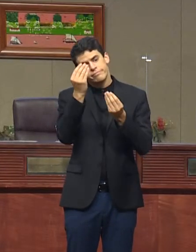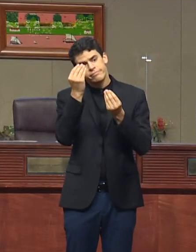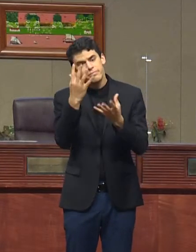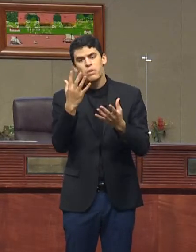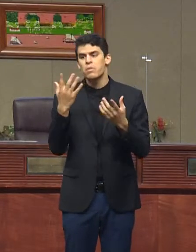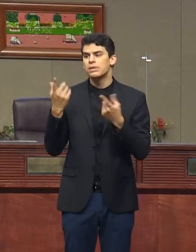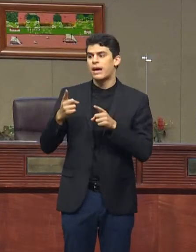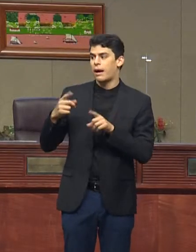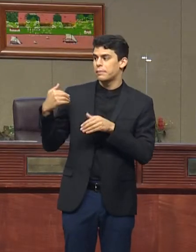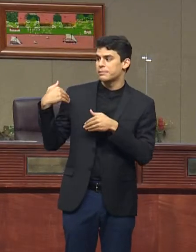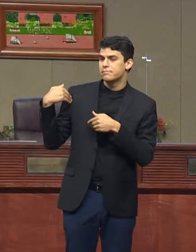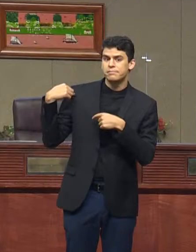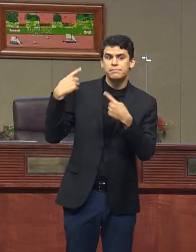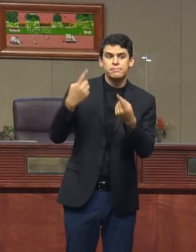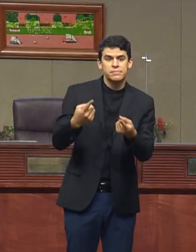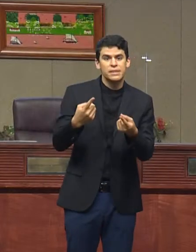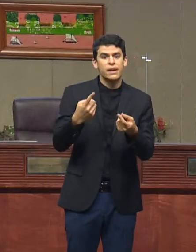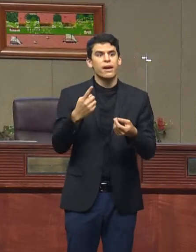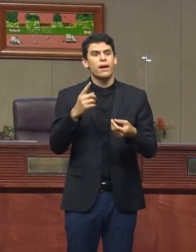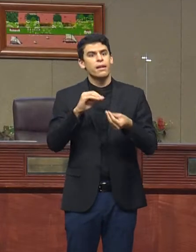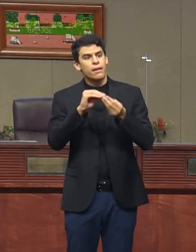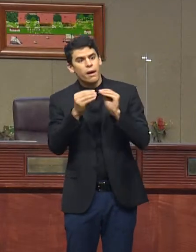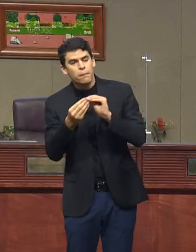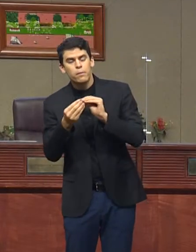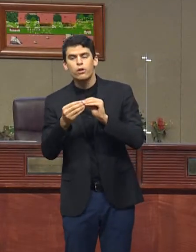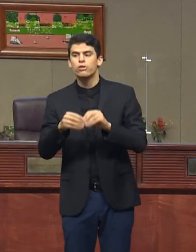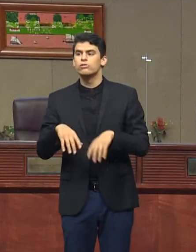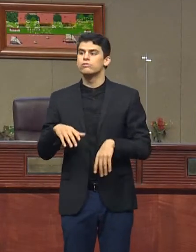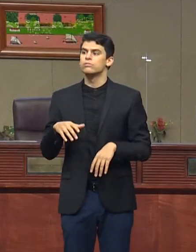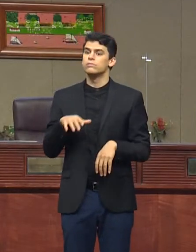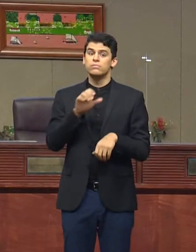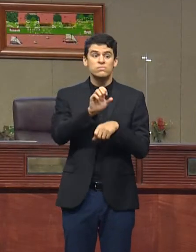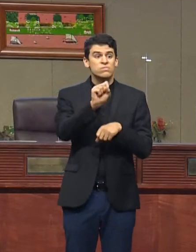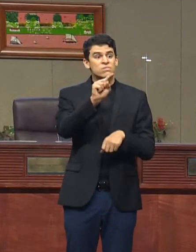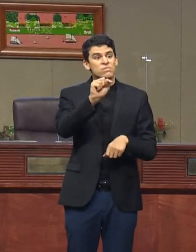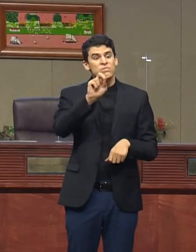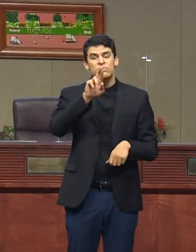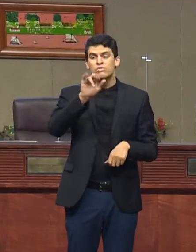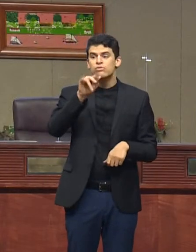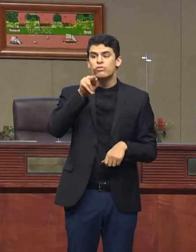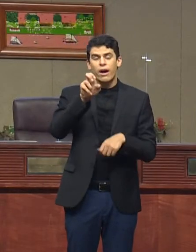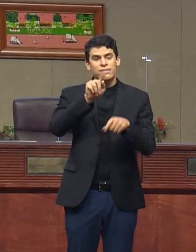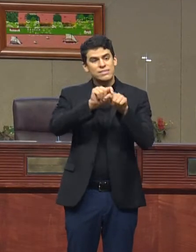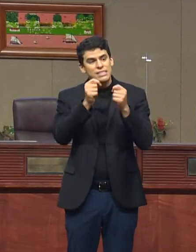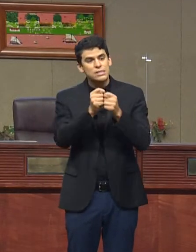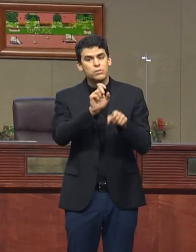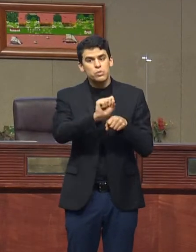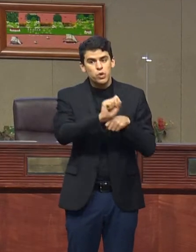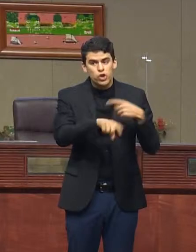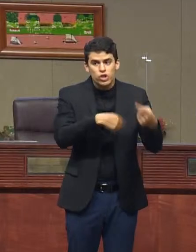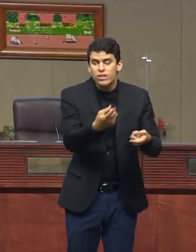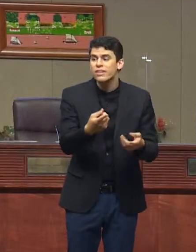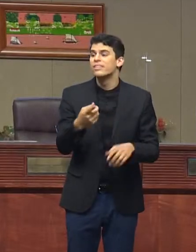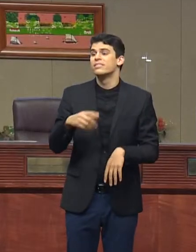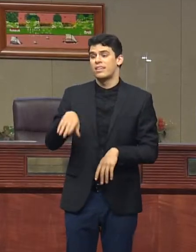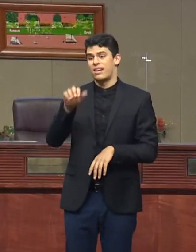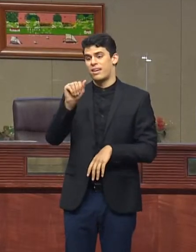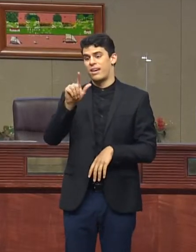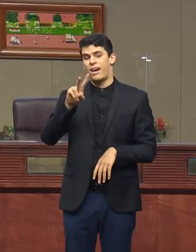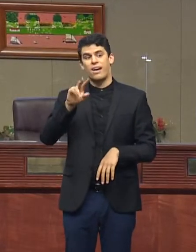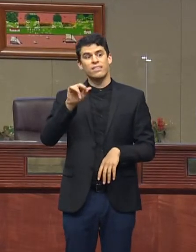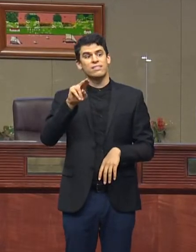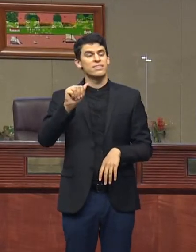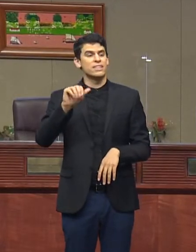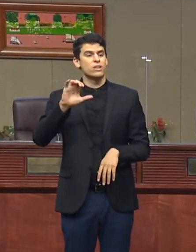our COVID infection numbers, the work of our strike teams, and other details. Epidemiologist Alvina K from the Florida Department of